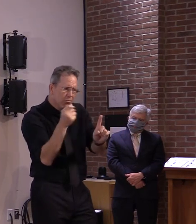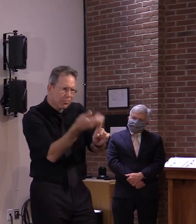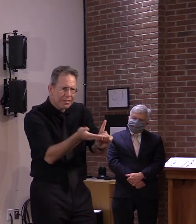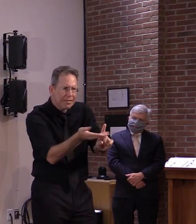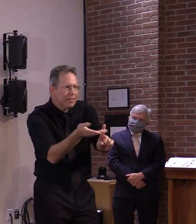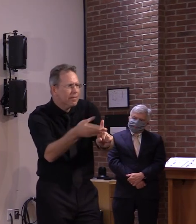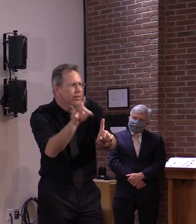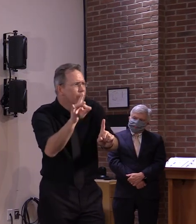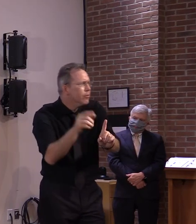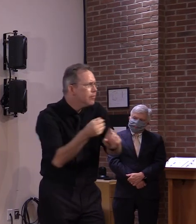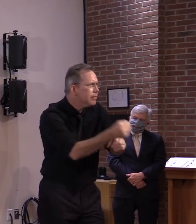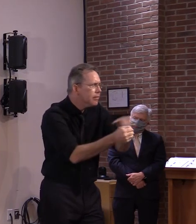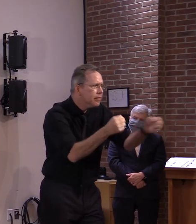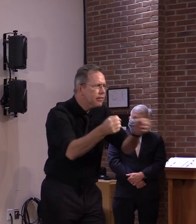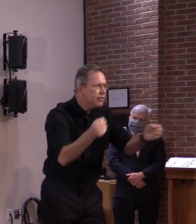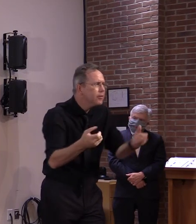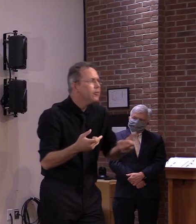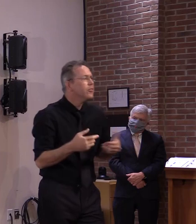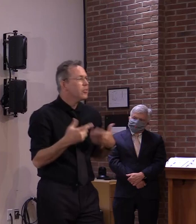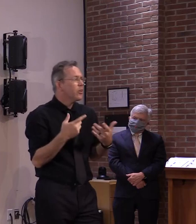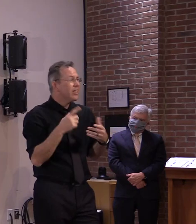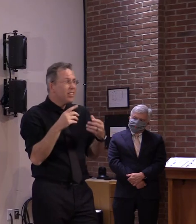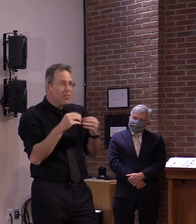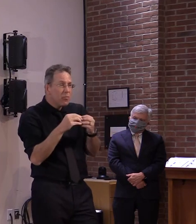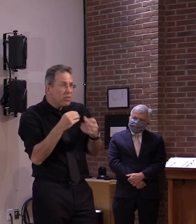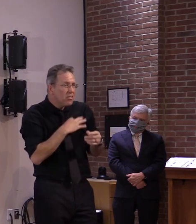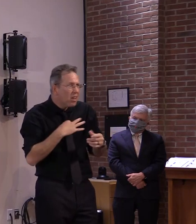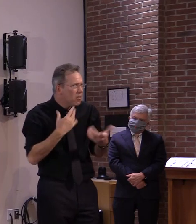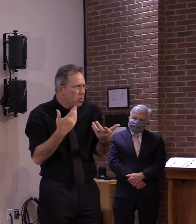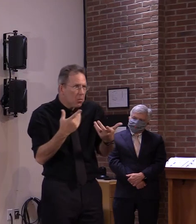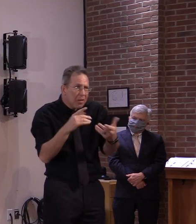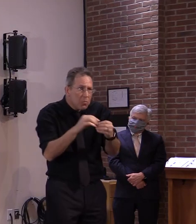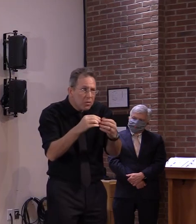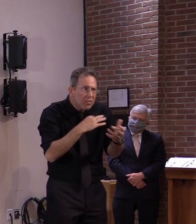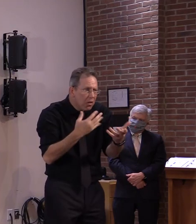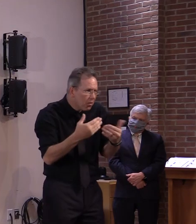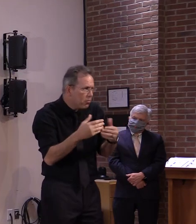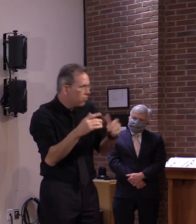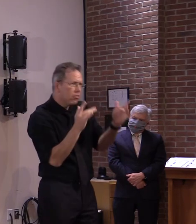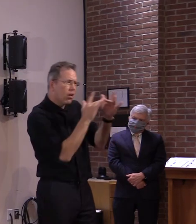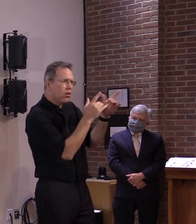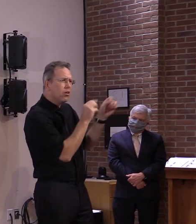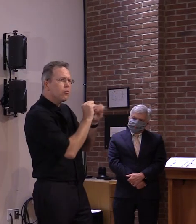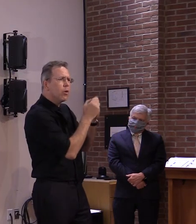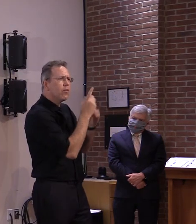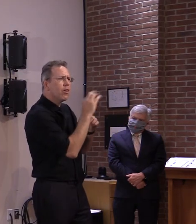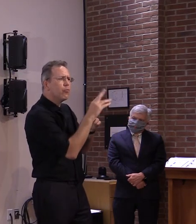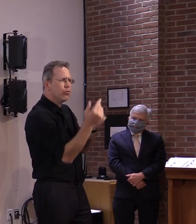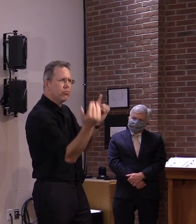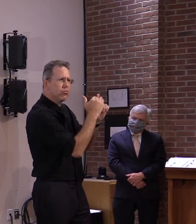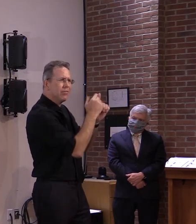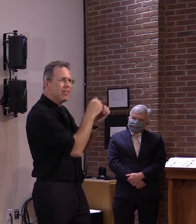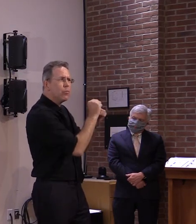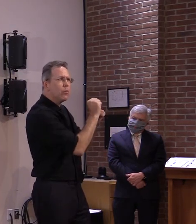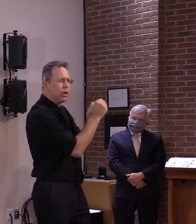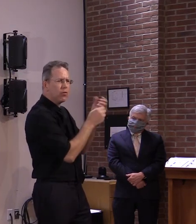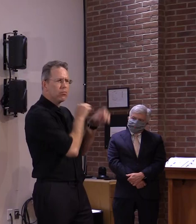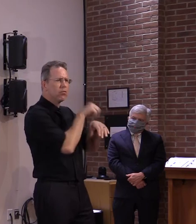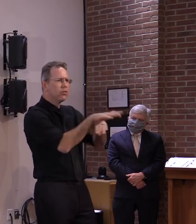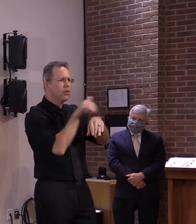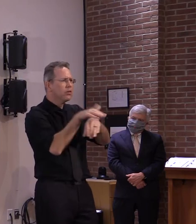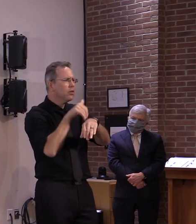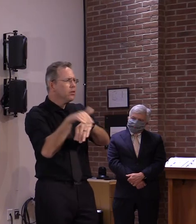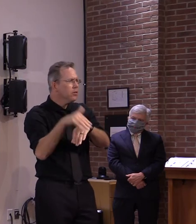to contact the Department of Labor and see if we can work together to find them the employees they need,